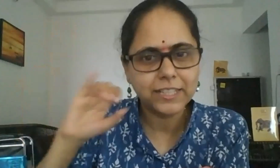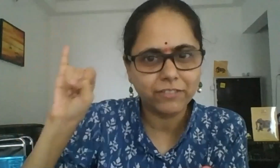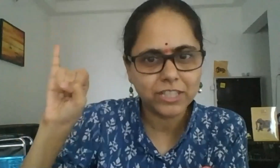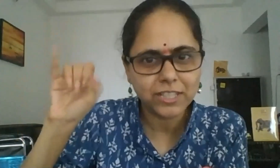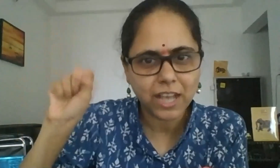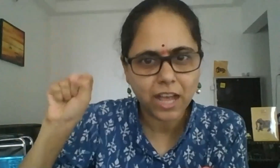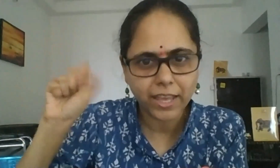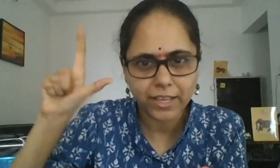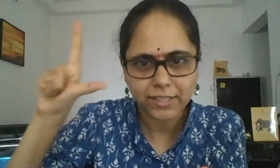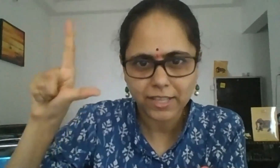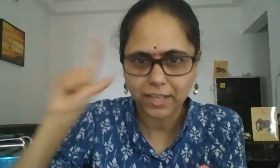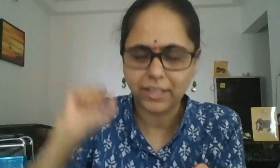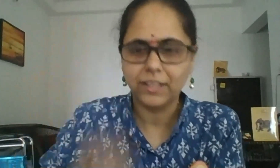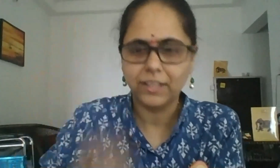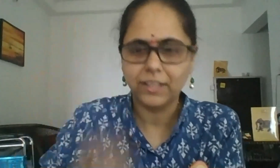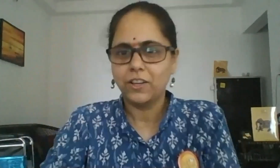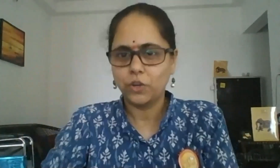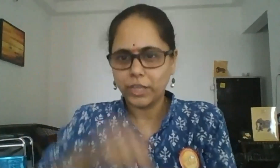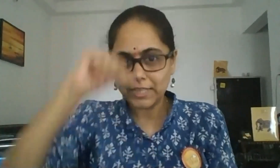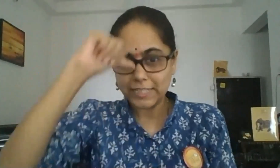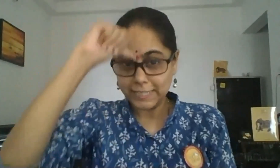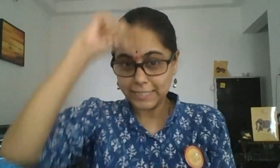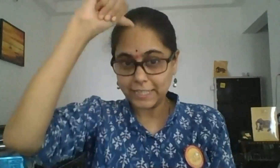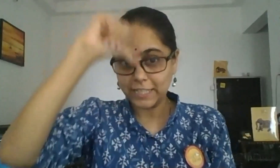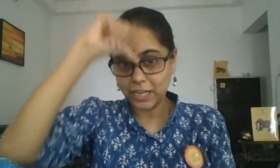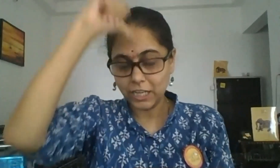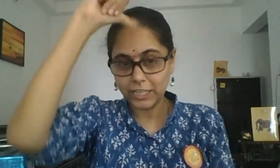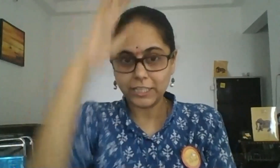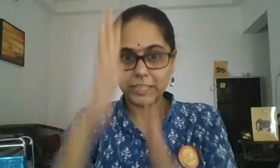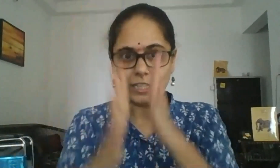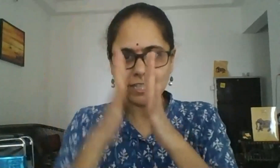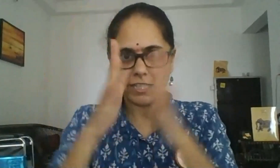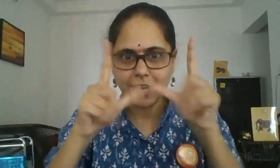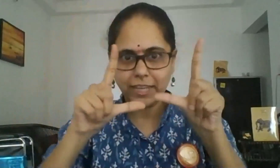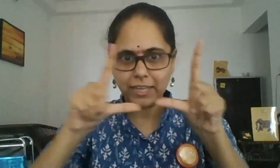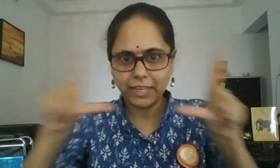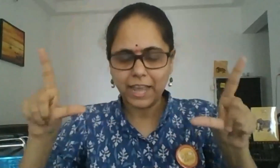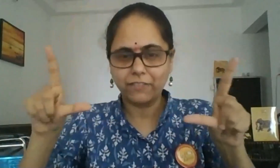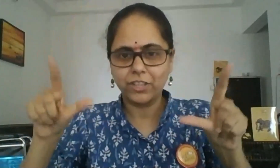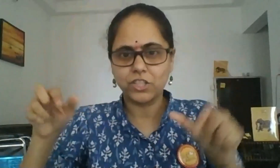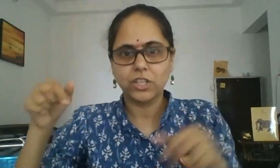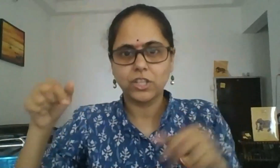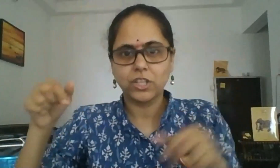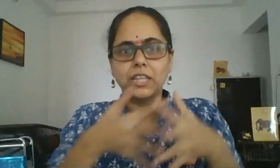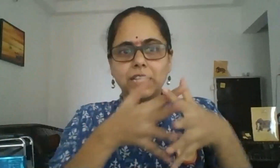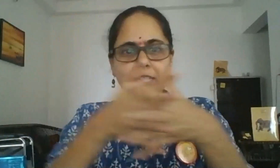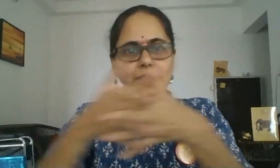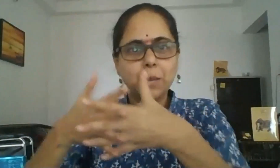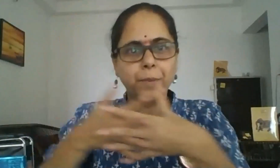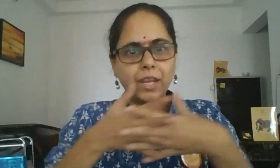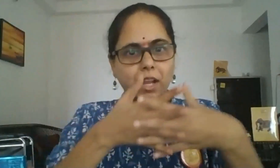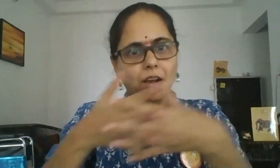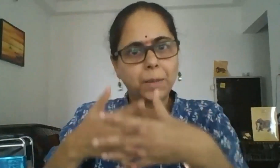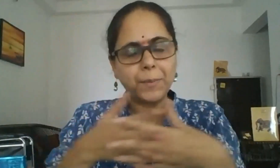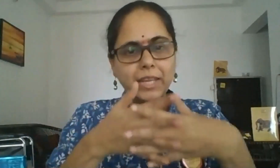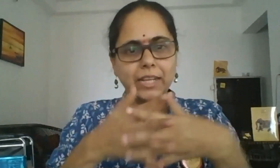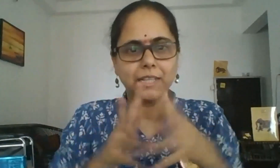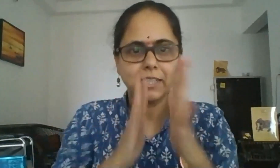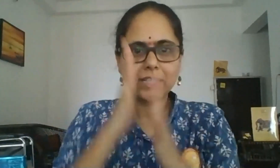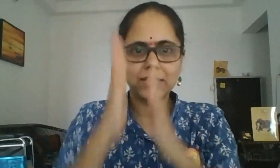is ISL. Okay, this is India, Indian Sign Language. This is America, American